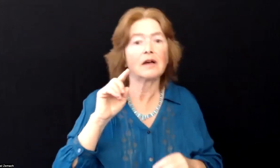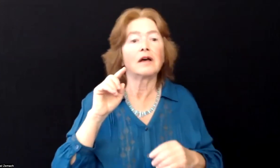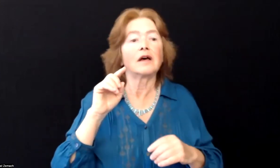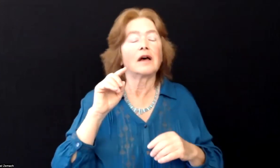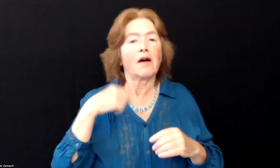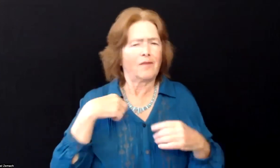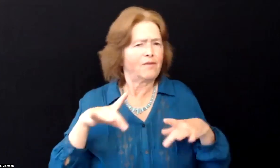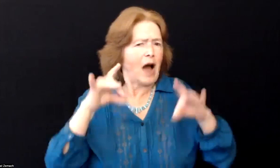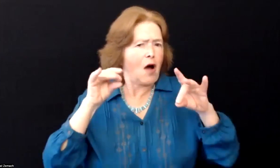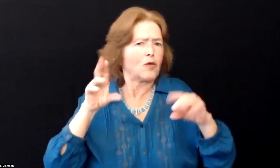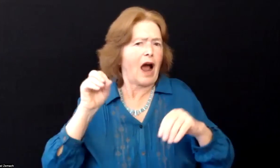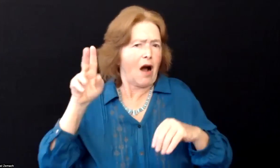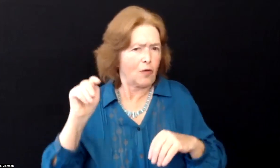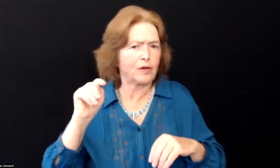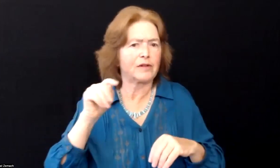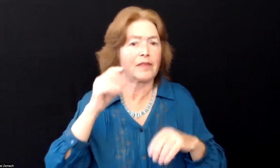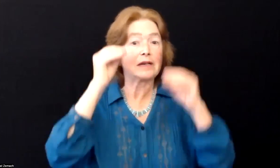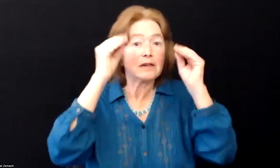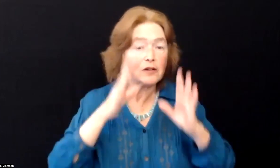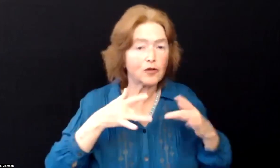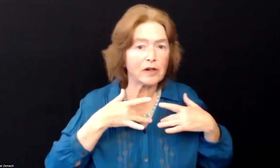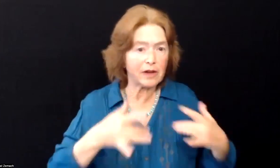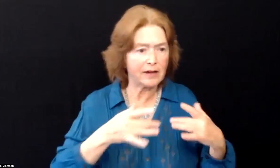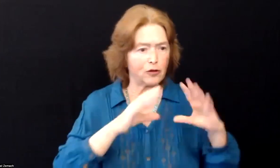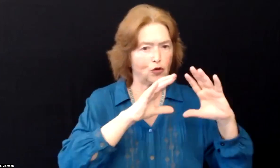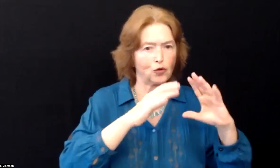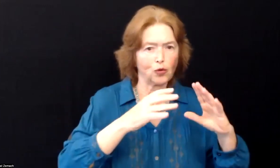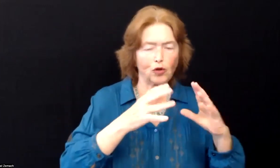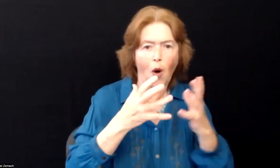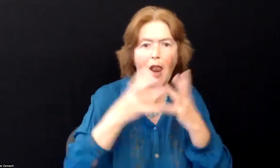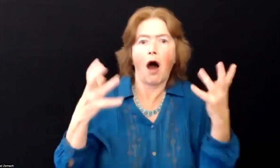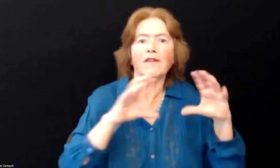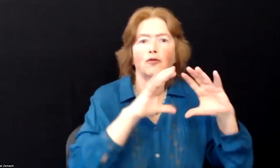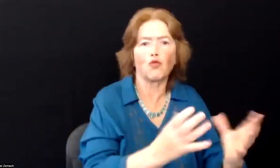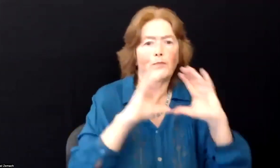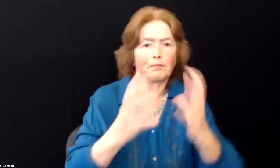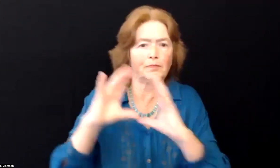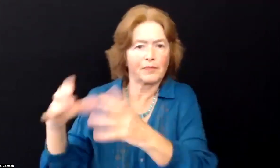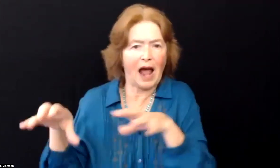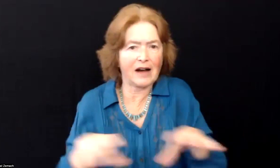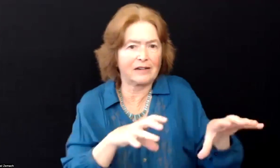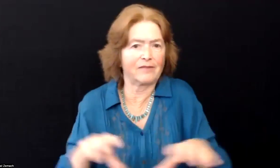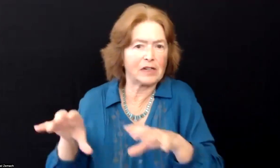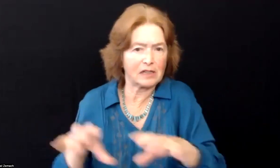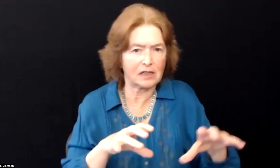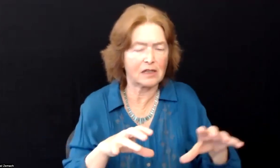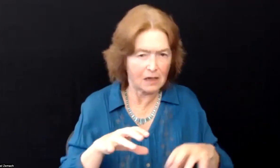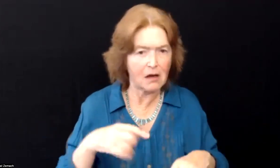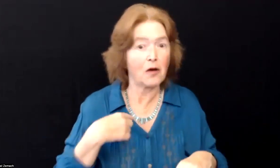classroom, and I found out that the teacher tended to do a lot of group activities. Oh, I thought